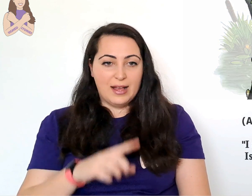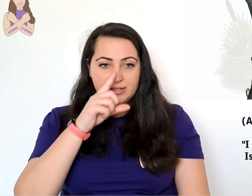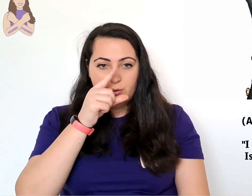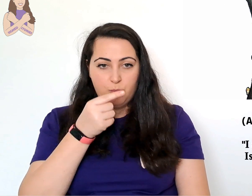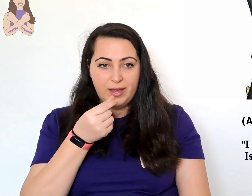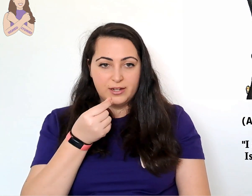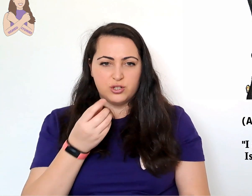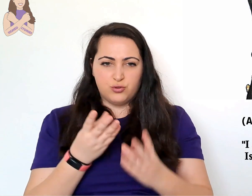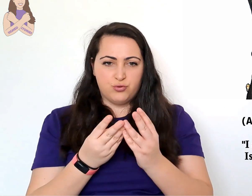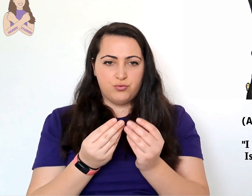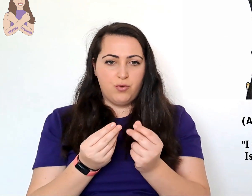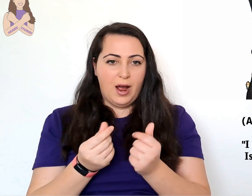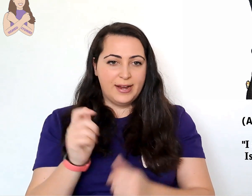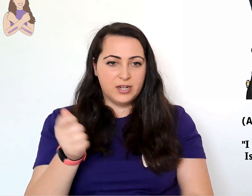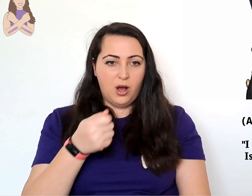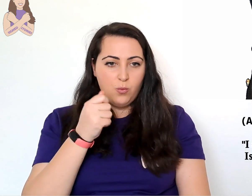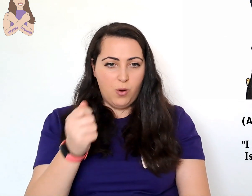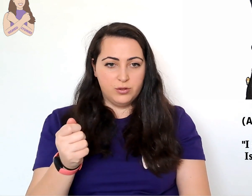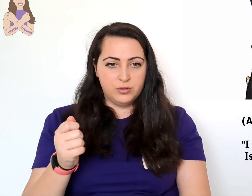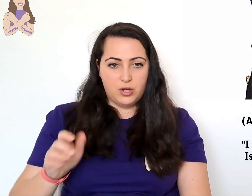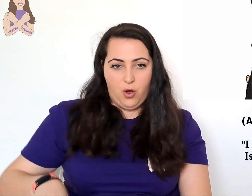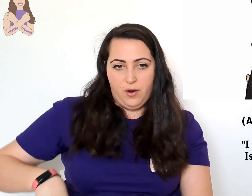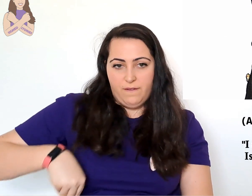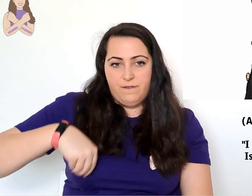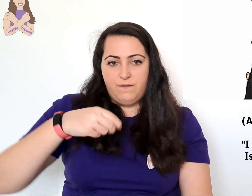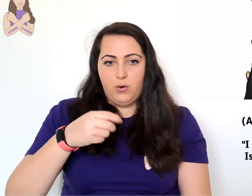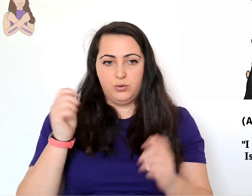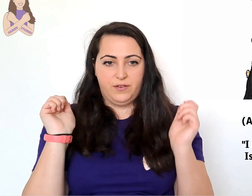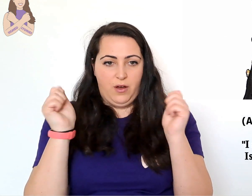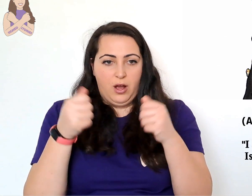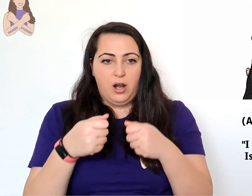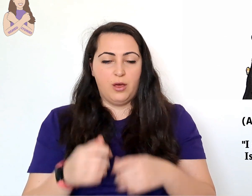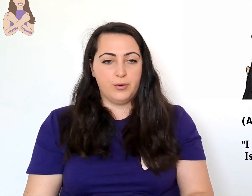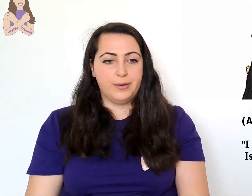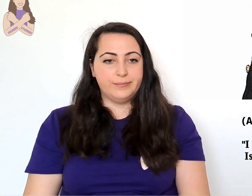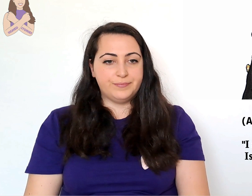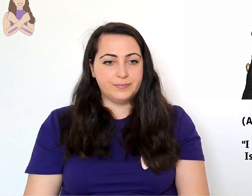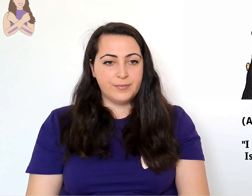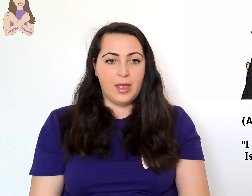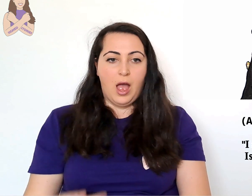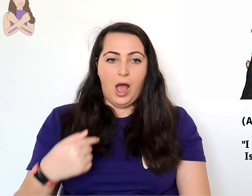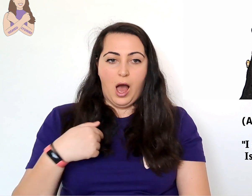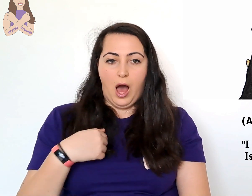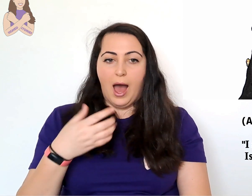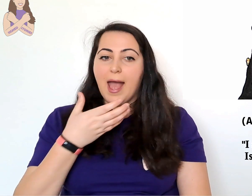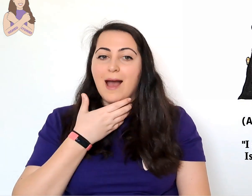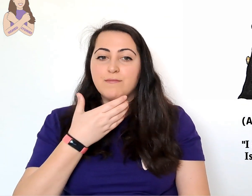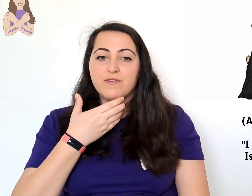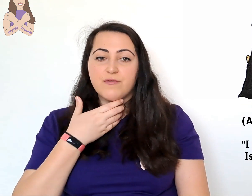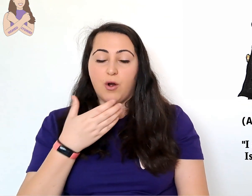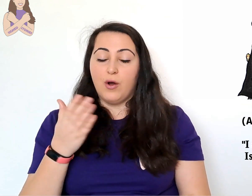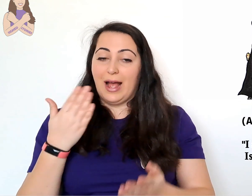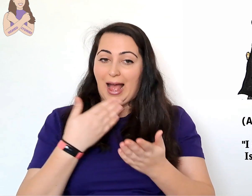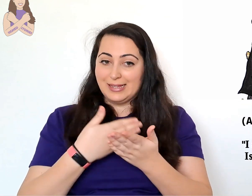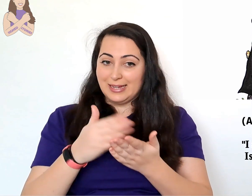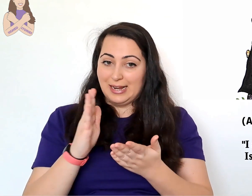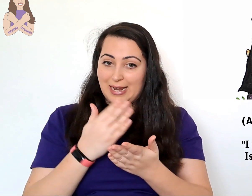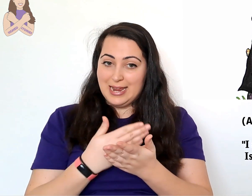the witch dried her wand on a fold of her cloak, "I am frog as clean